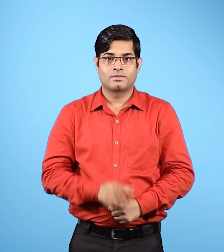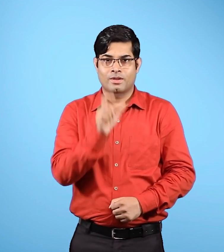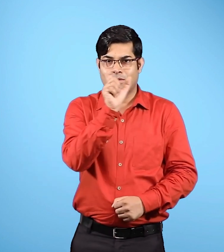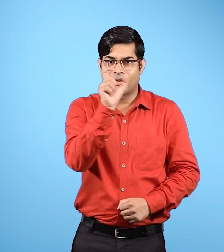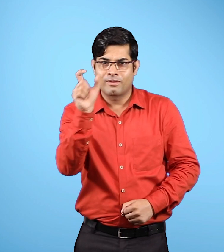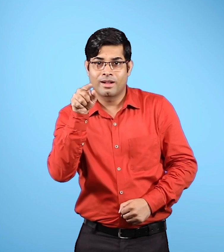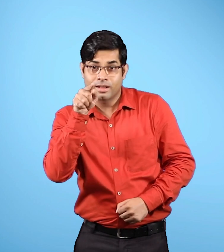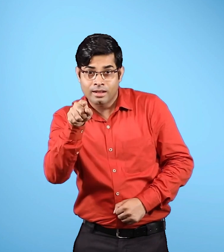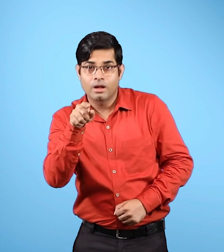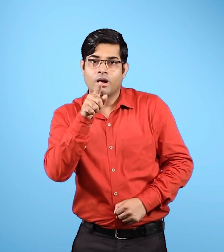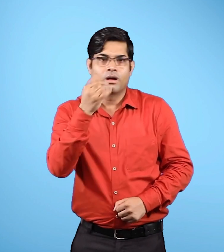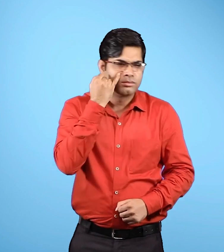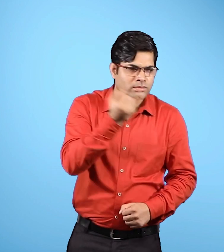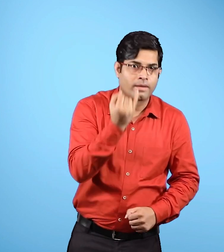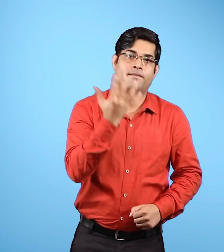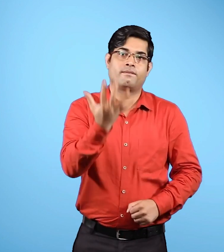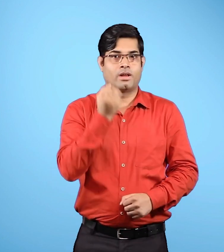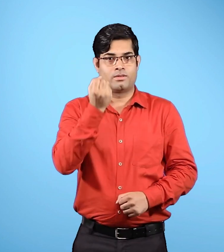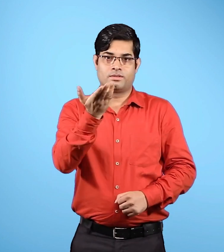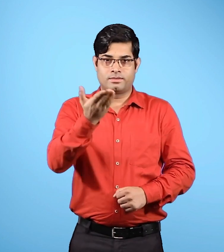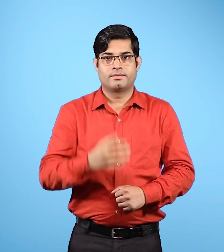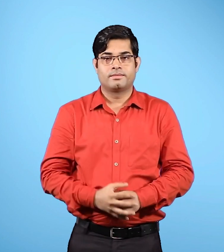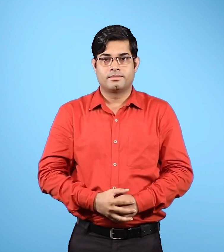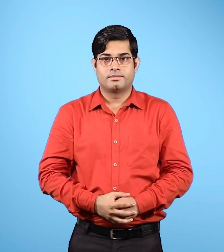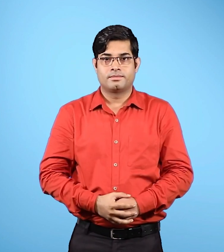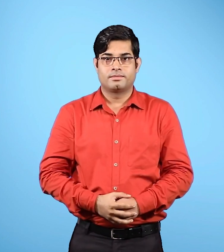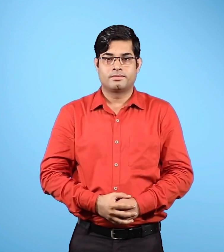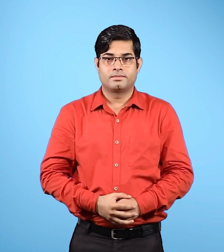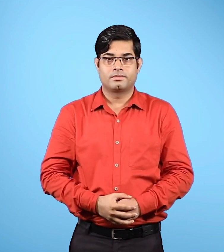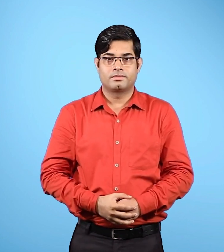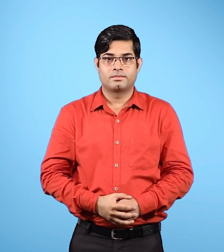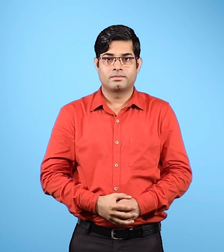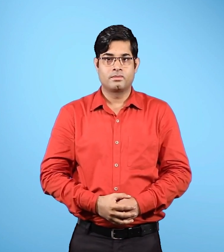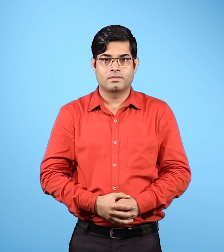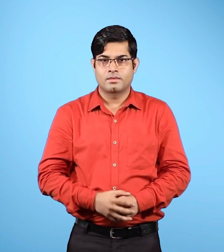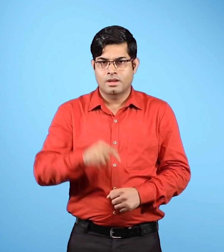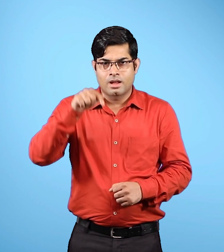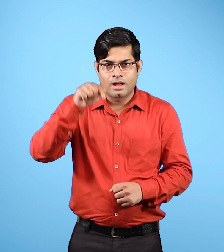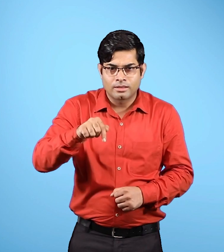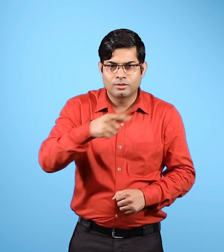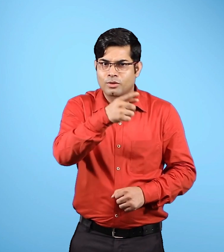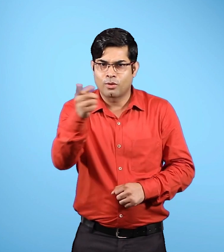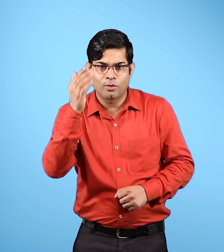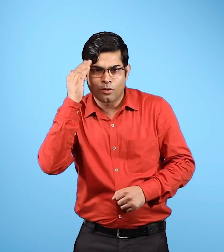List at least 5 different crafts that you know about today. Are the craftspersons